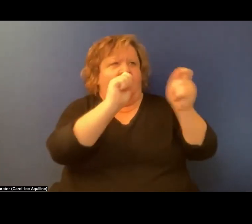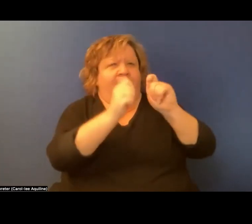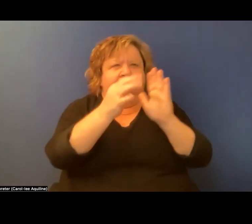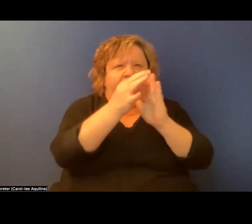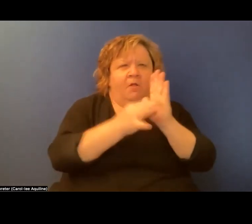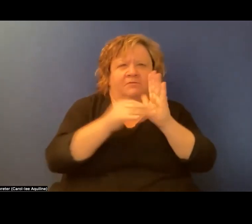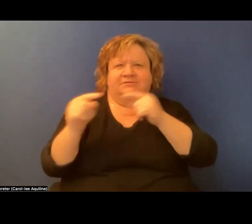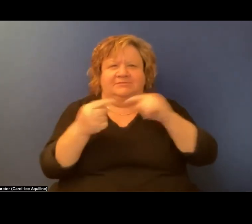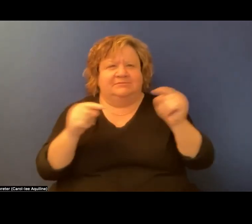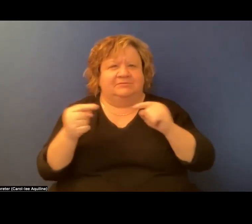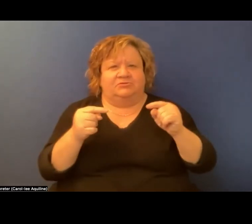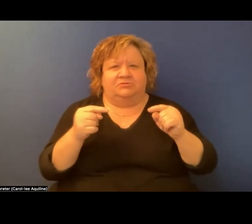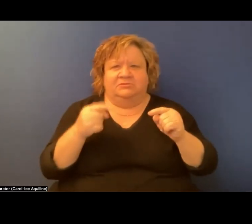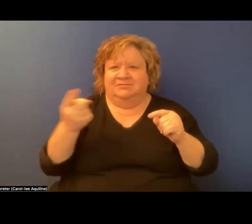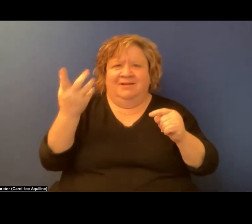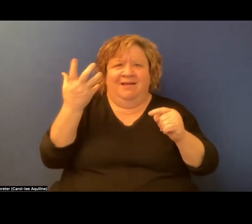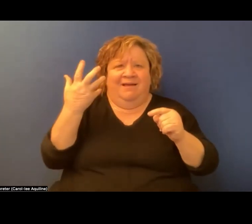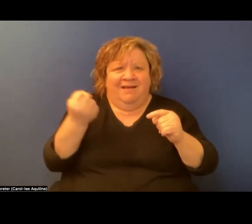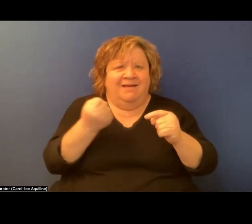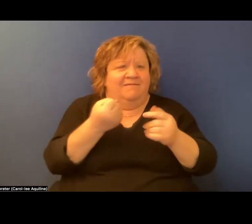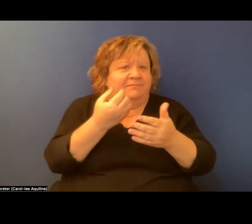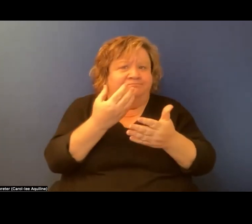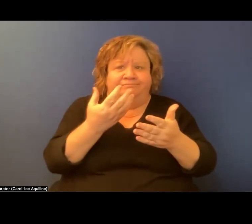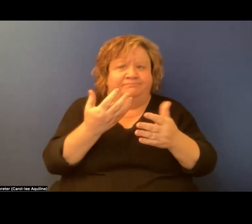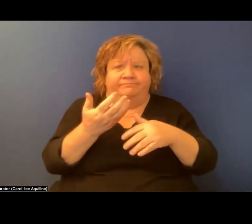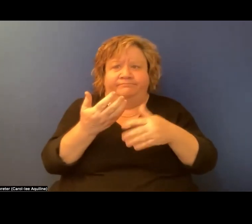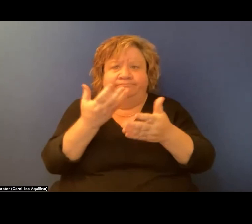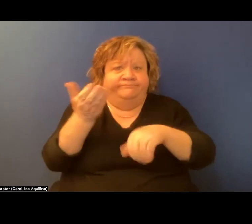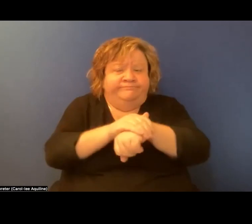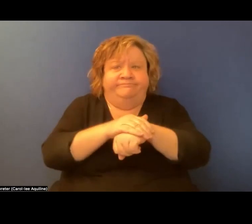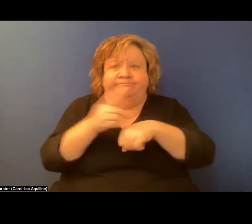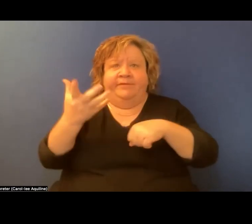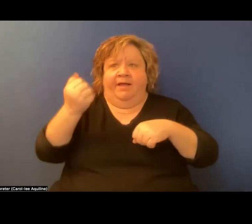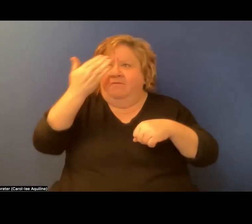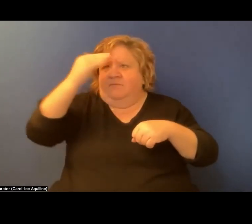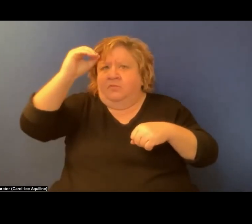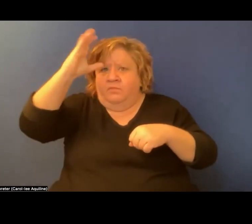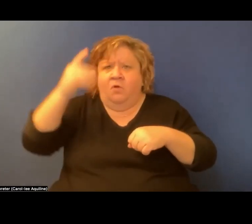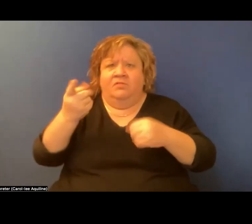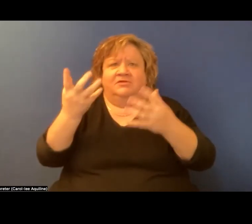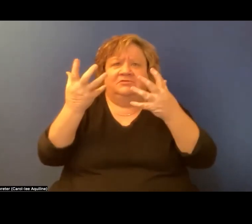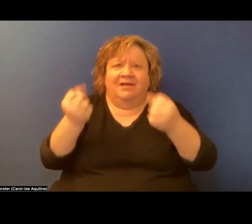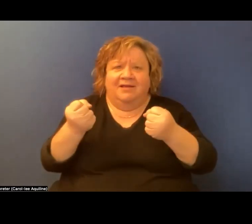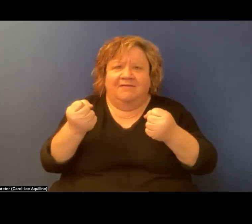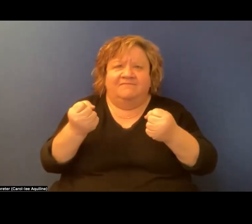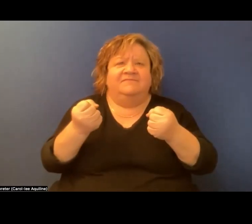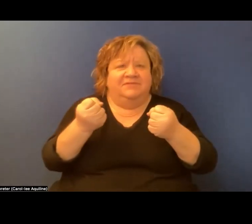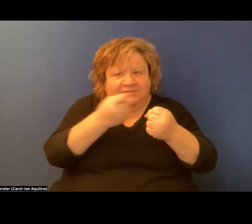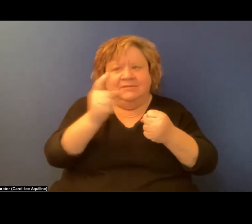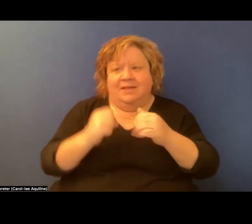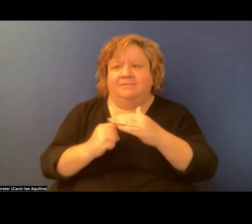offer, focus your generosity on supporting women with disability and other under-resourced groups to become